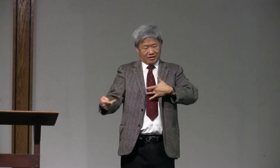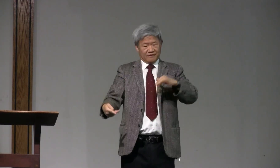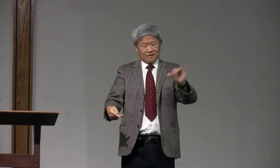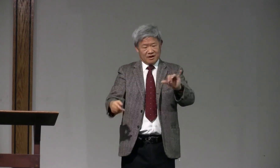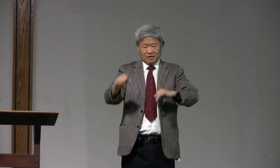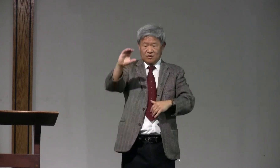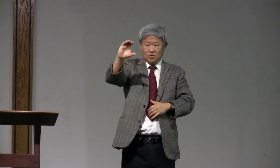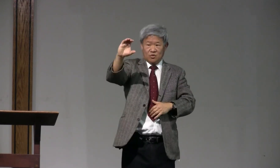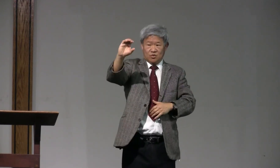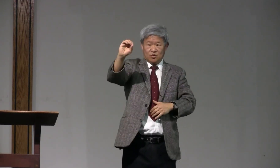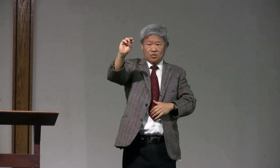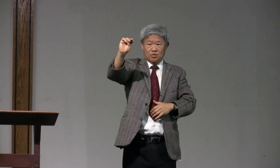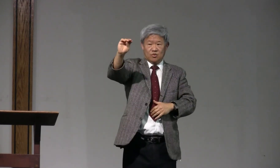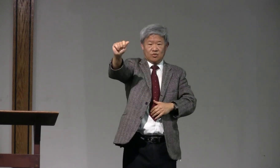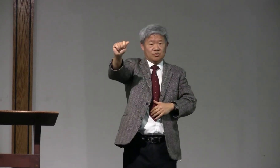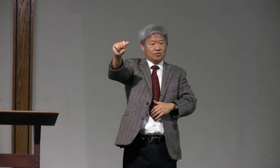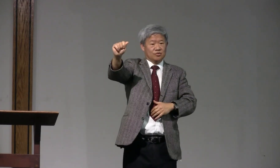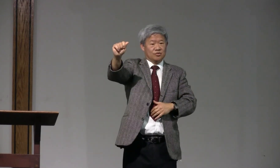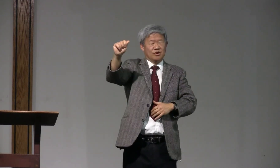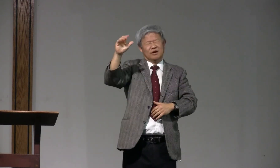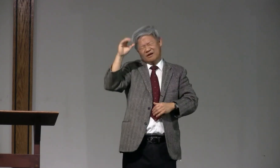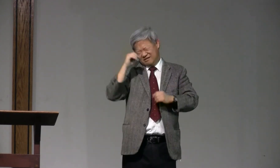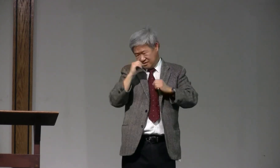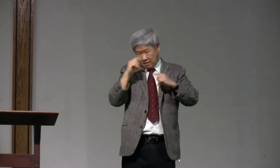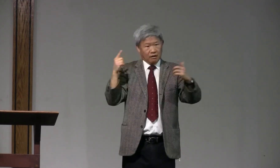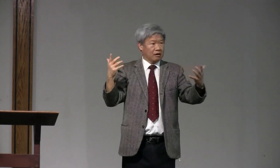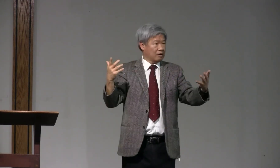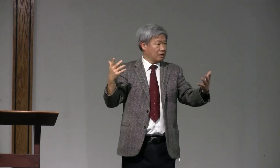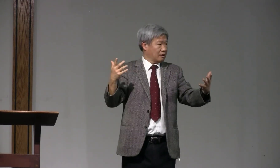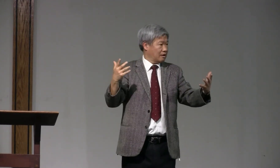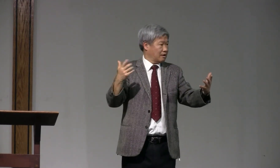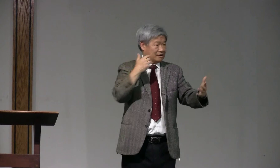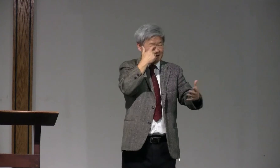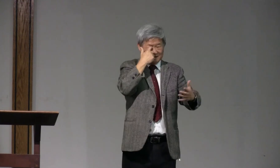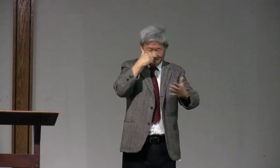who is afraid of the dark, someone who is in a coma,